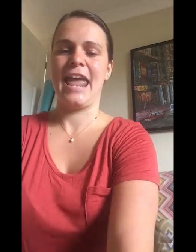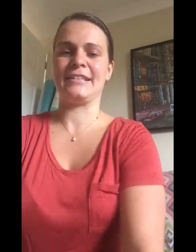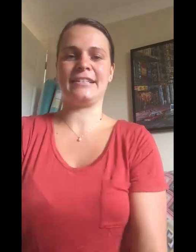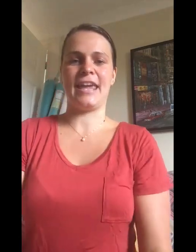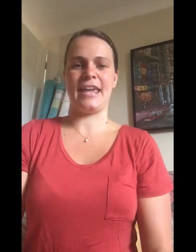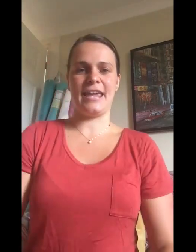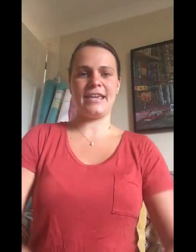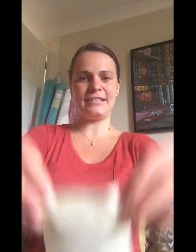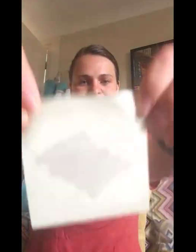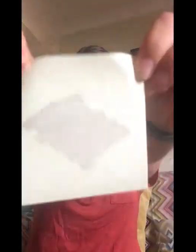Next is